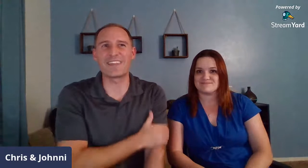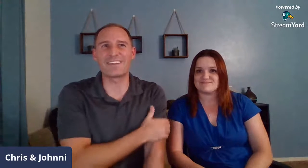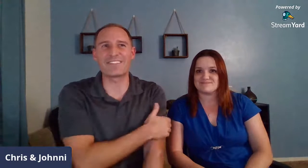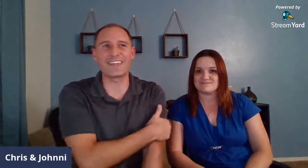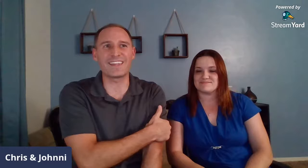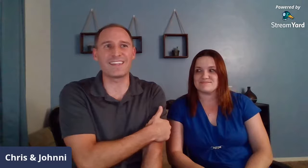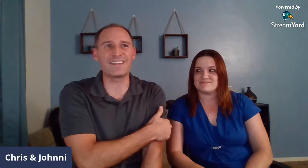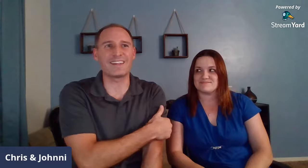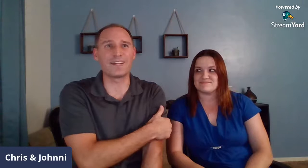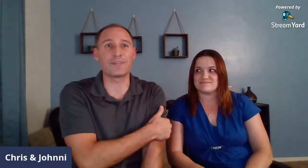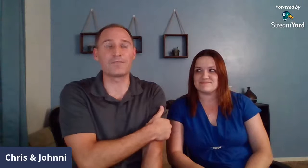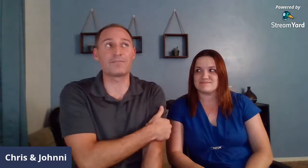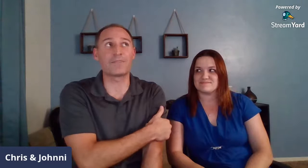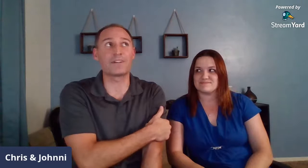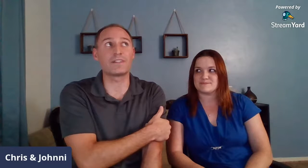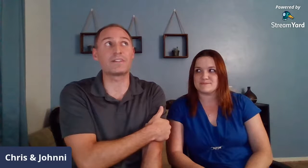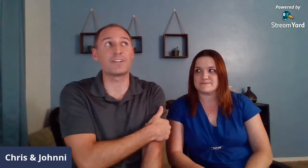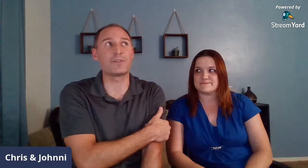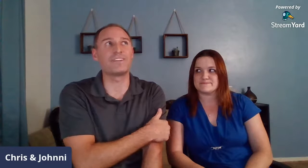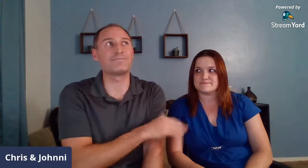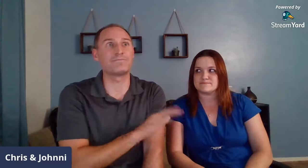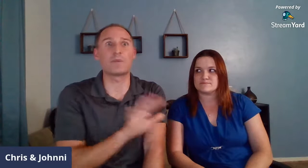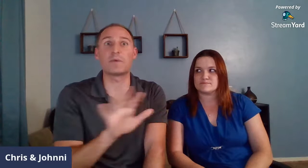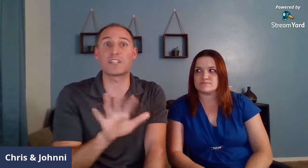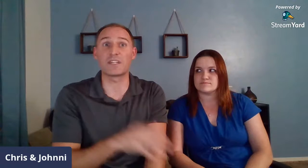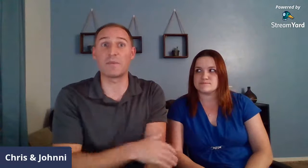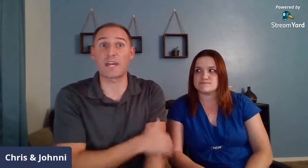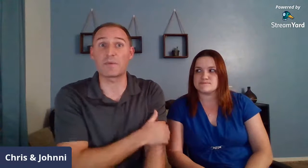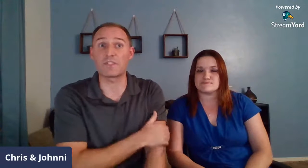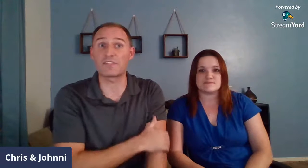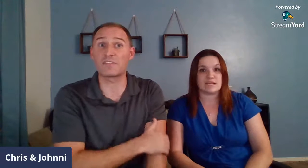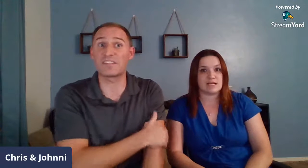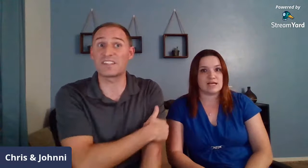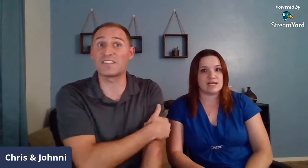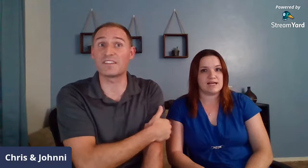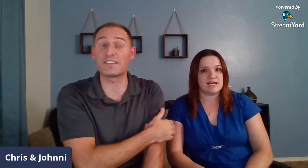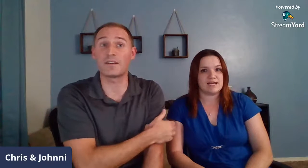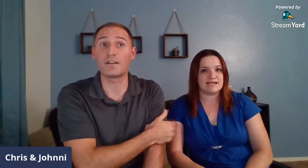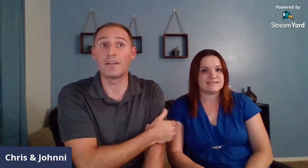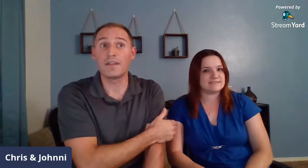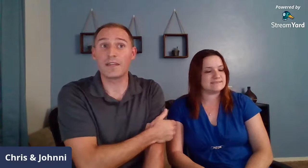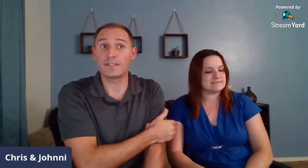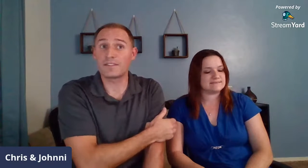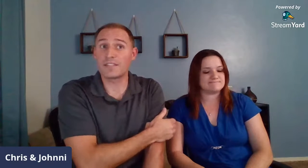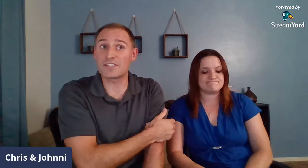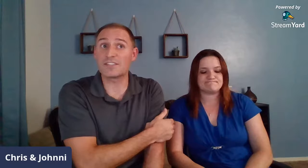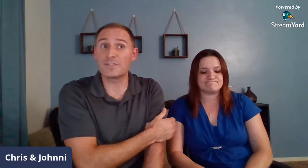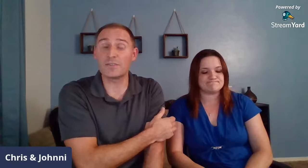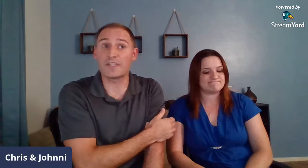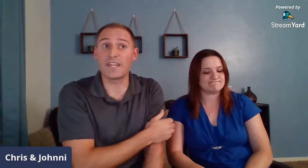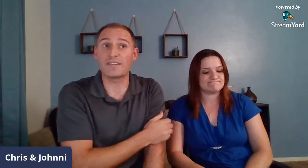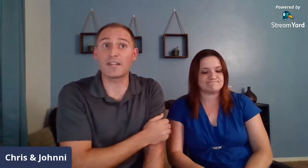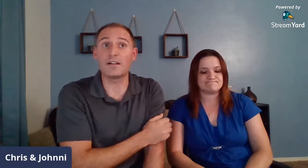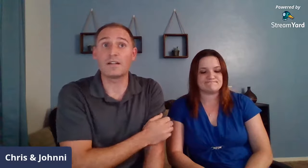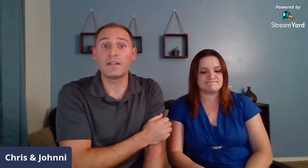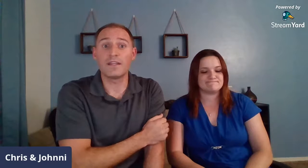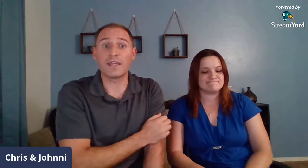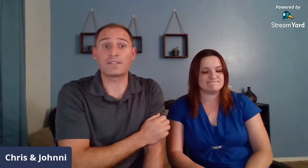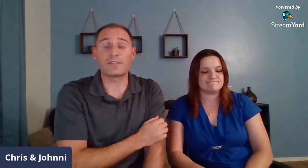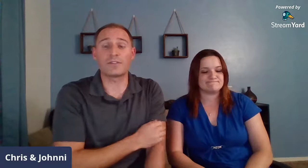Let's see, my mom's going to get mad at me, but she's turning 60 this year, and she's fluent in ASL, and so